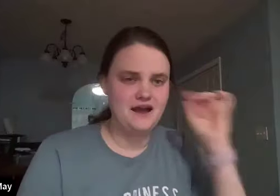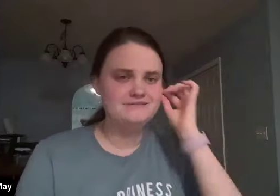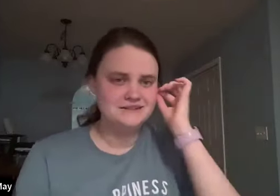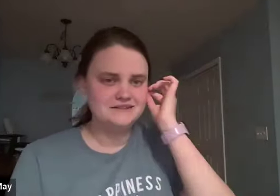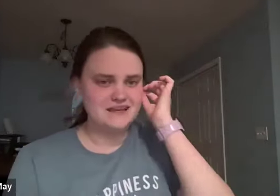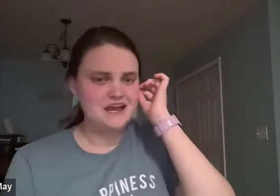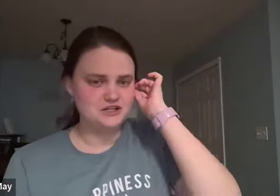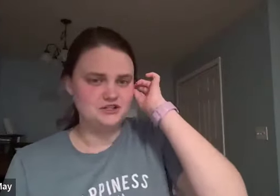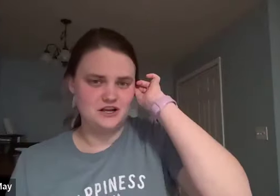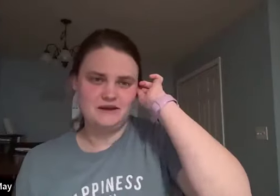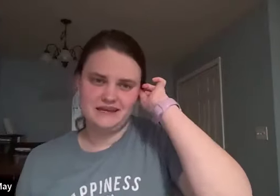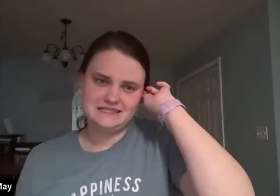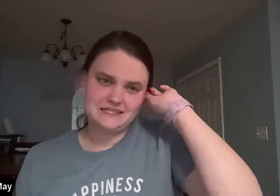that they catch on, you're talking about quesadilla.